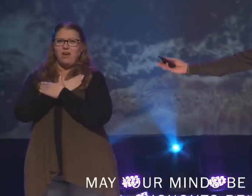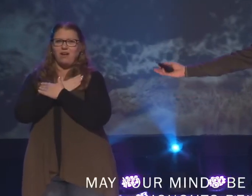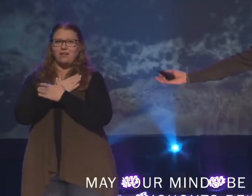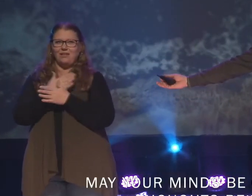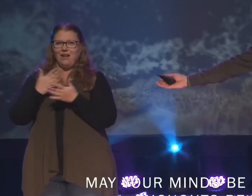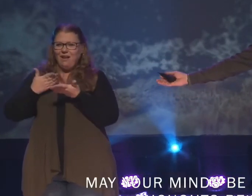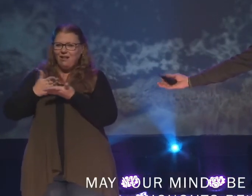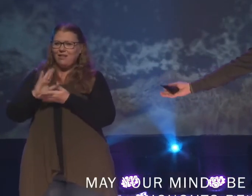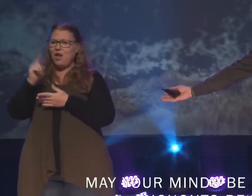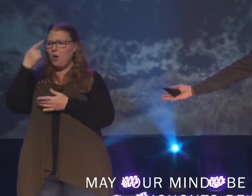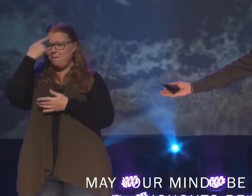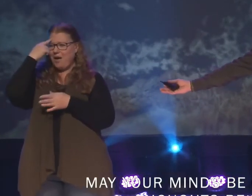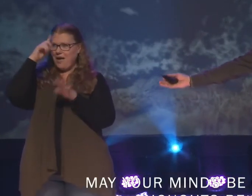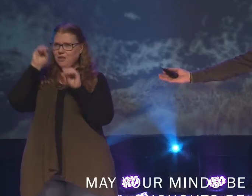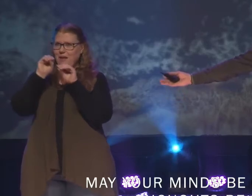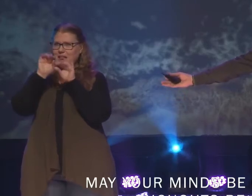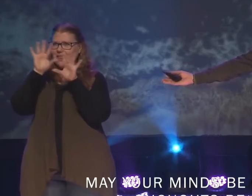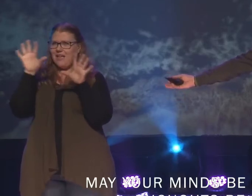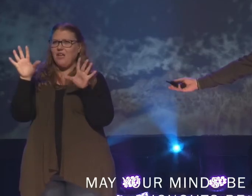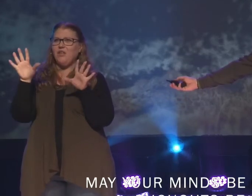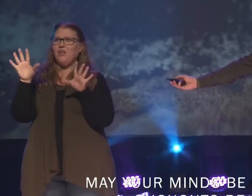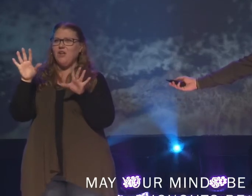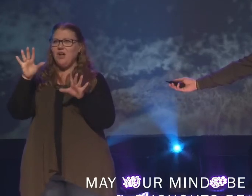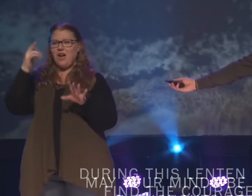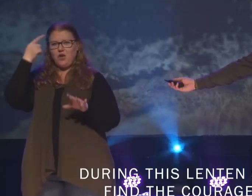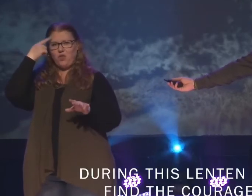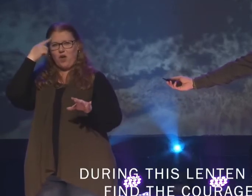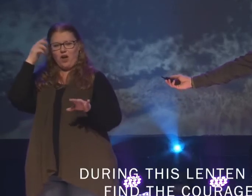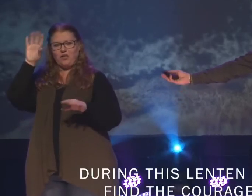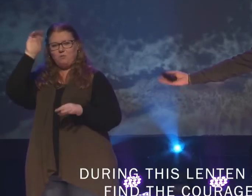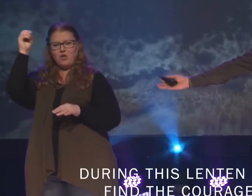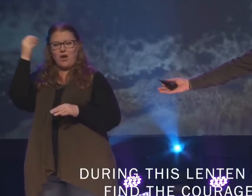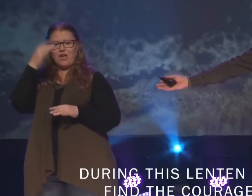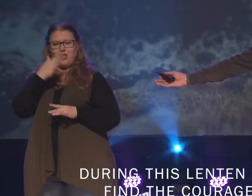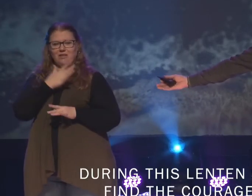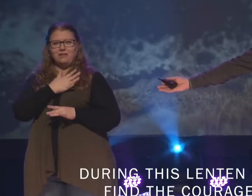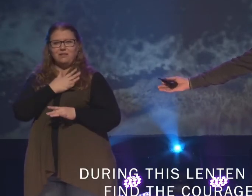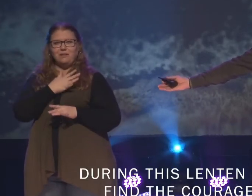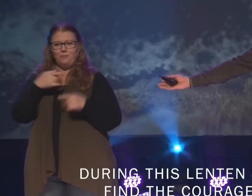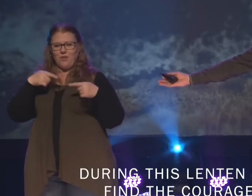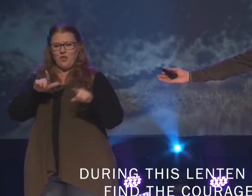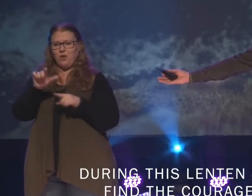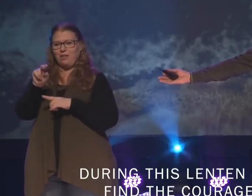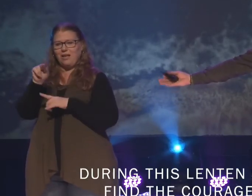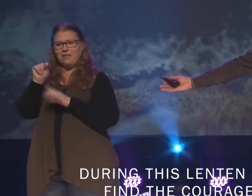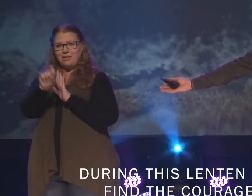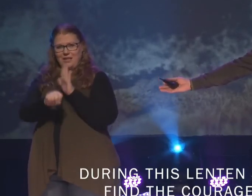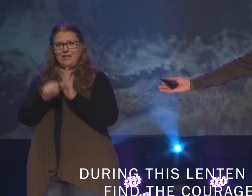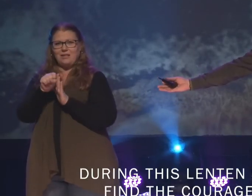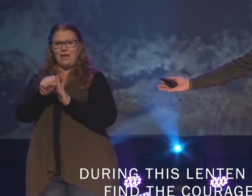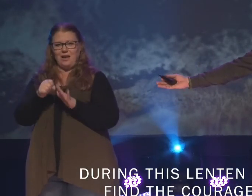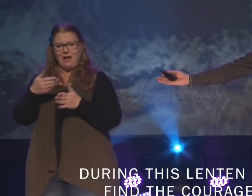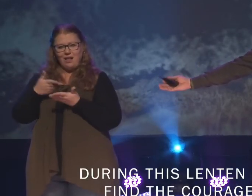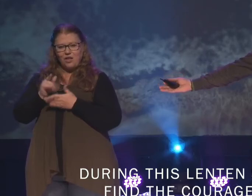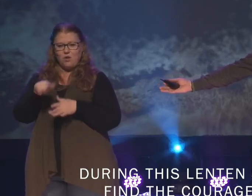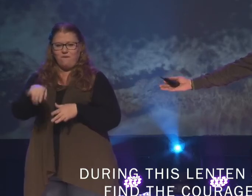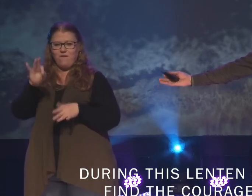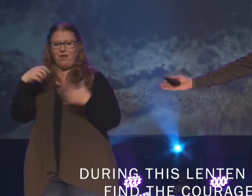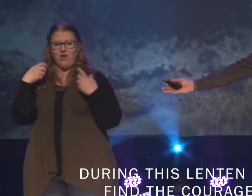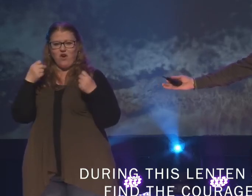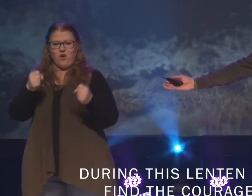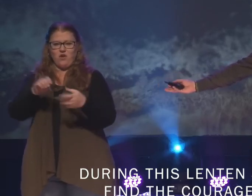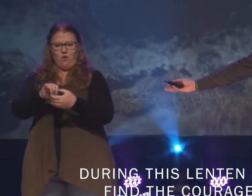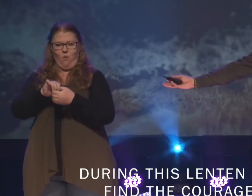And may your minds be clear and your thoughts be gracious. And during this Lenten season, may you find the courage to own